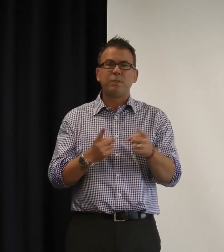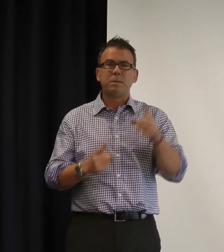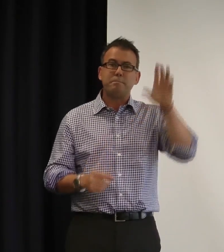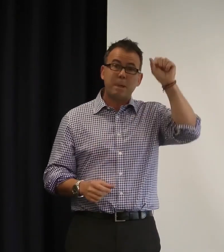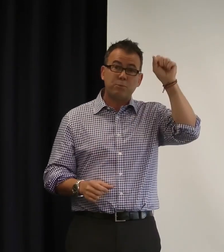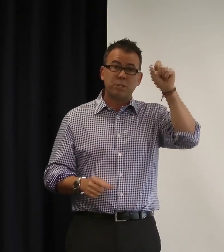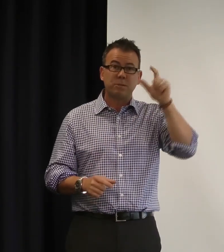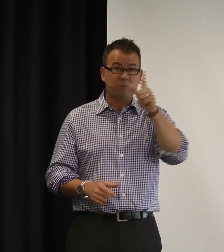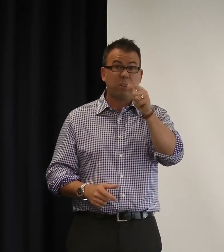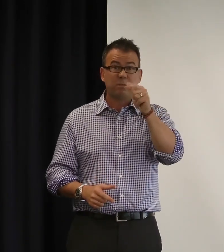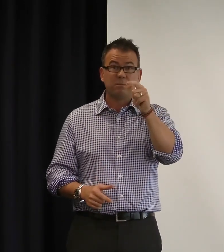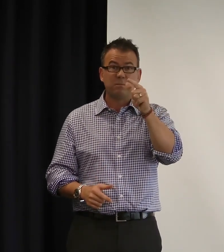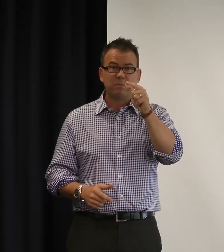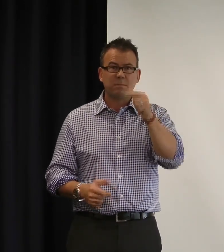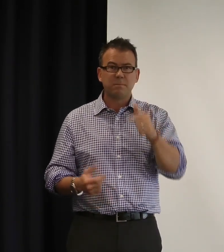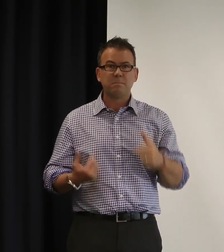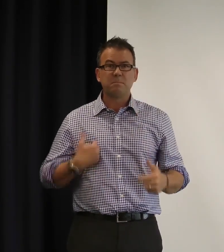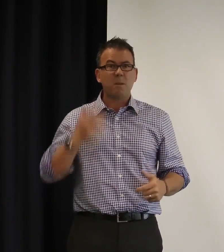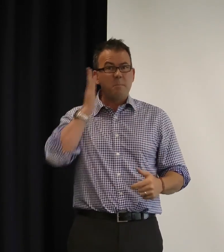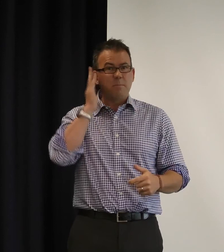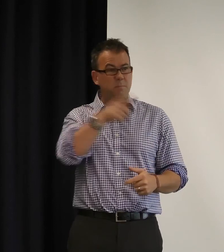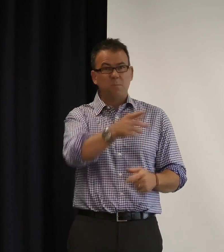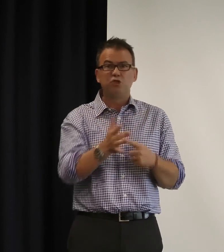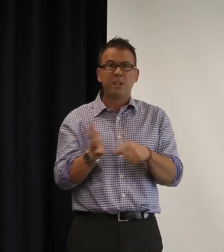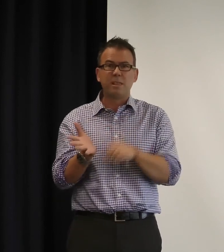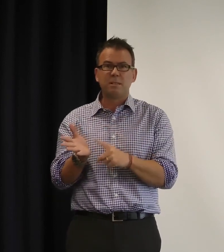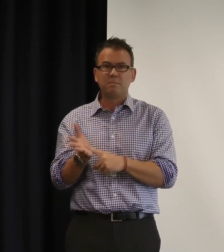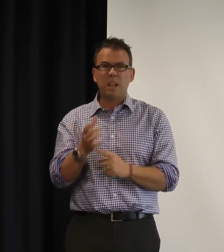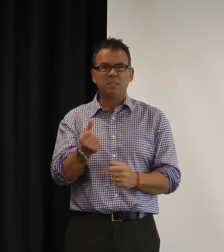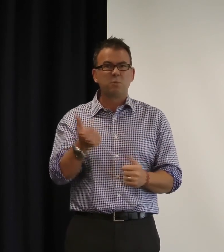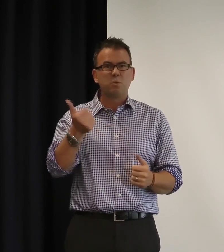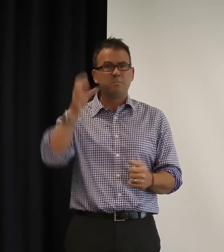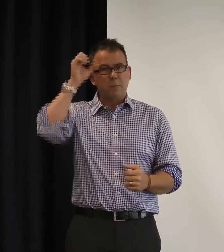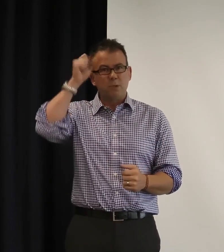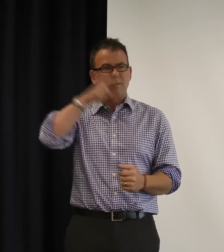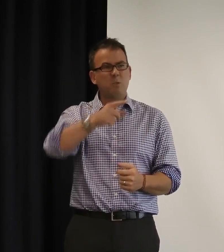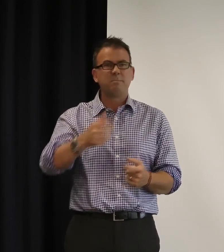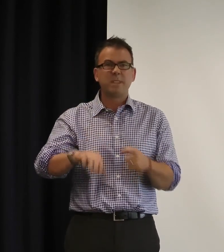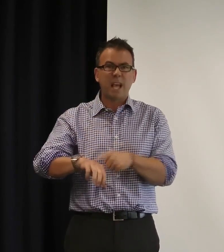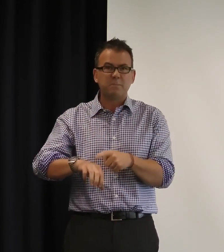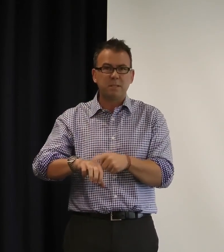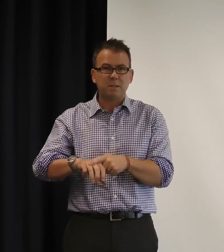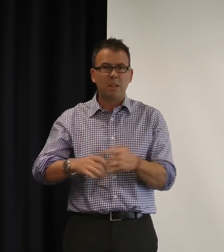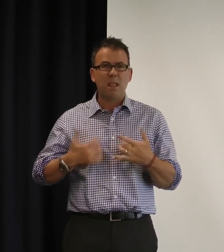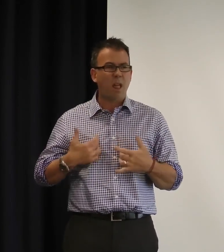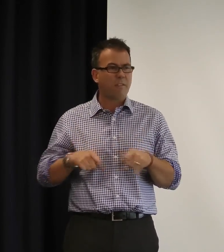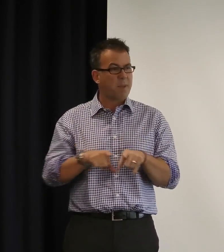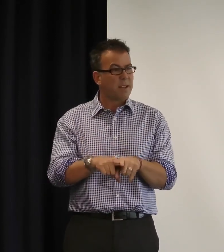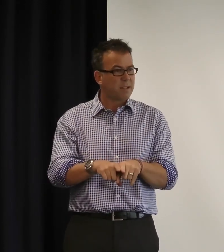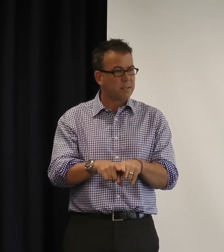We all here have different memories of John. My mother, Jill, has good memories of her husband and